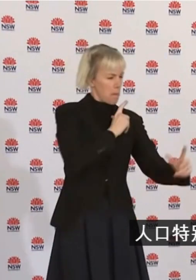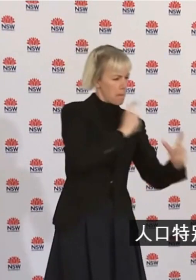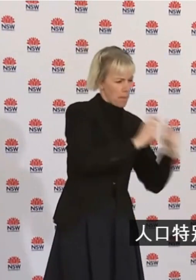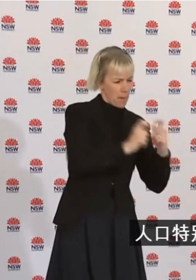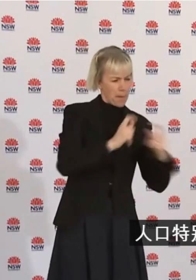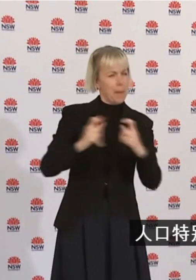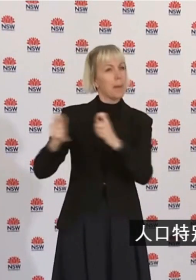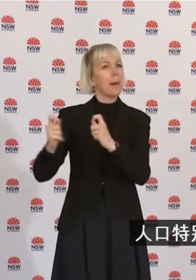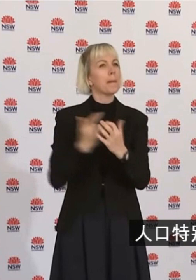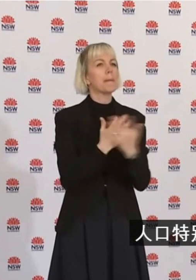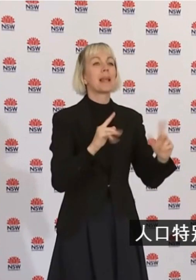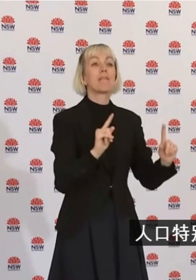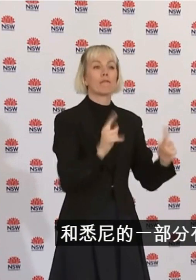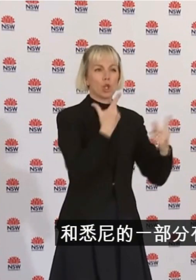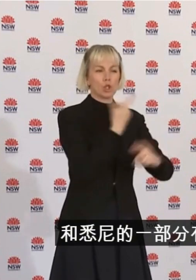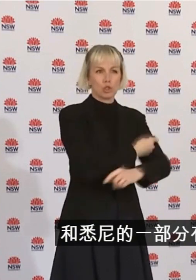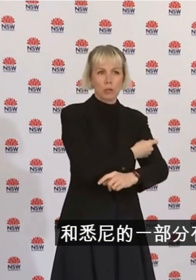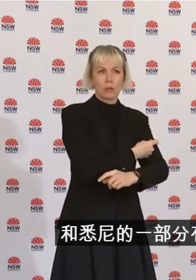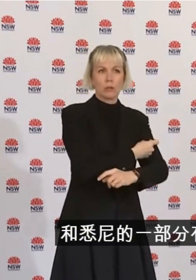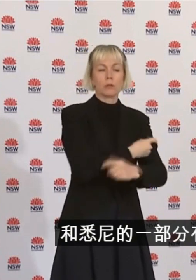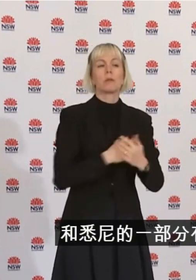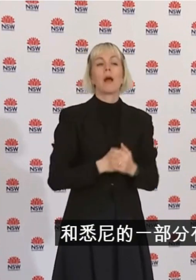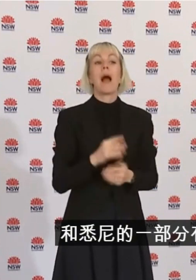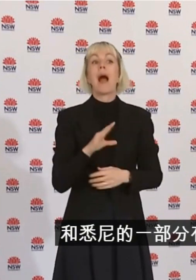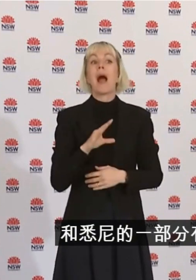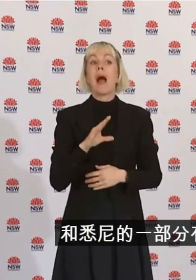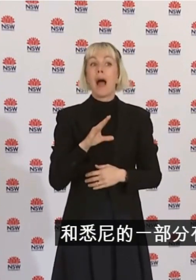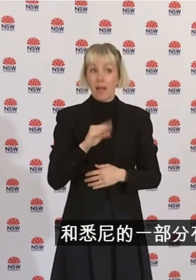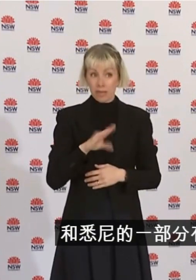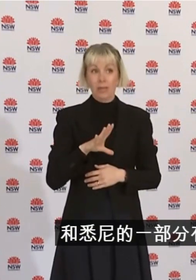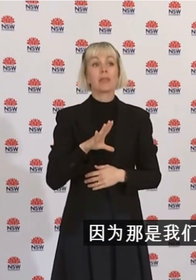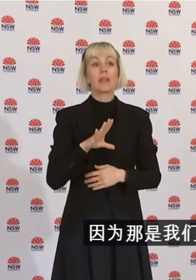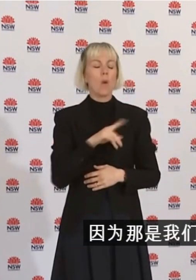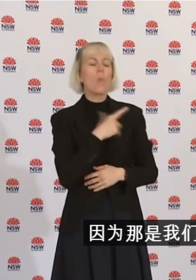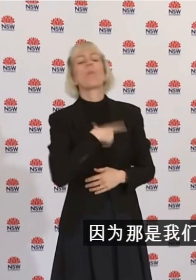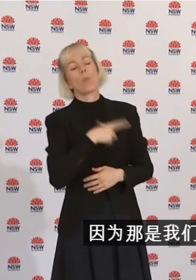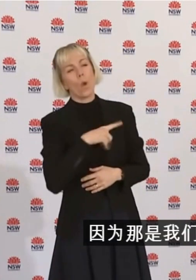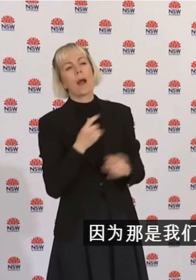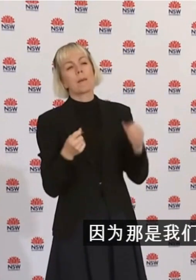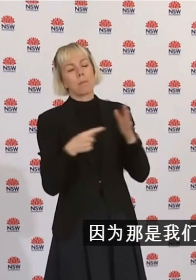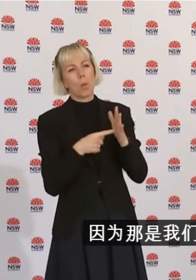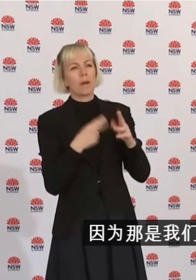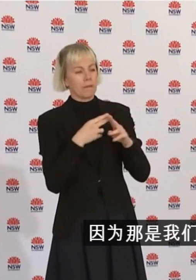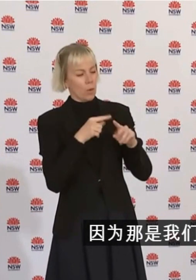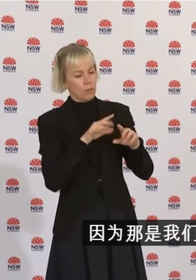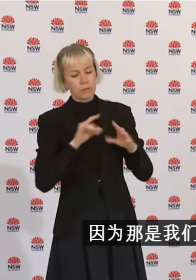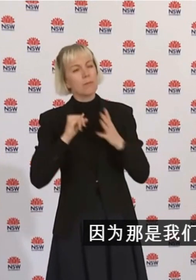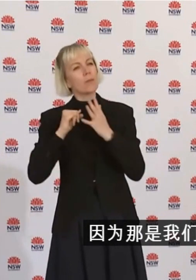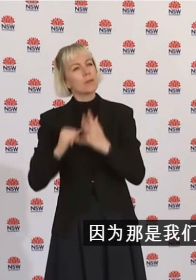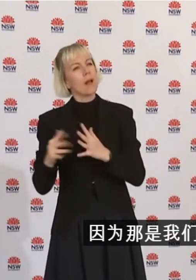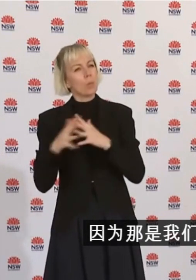population, particularly in southwest and the western part of Sydney, to have their first dose. And the reason for that is that we know